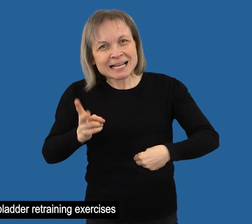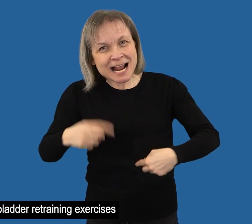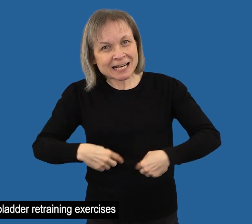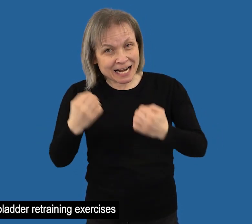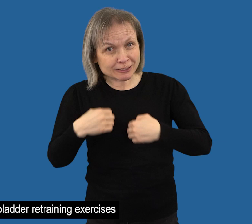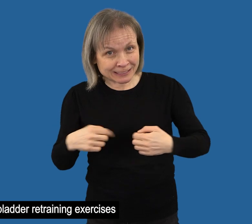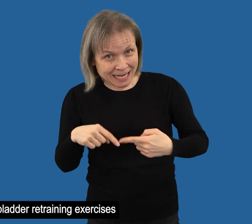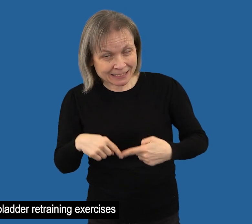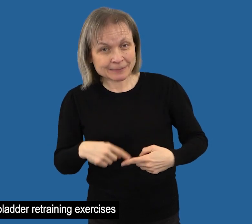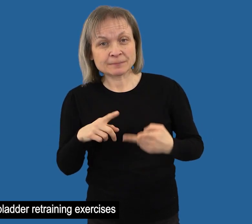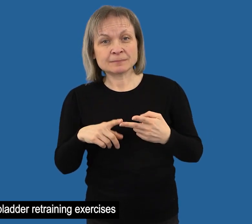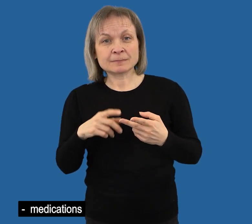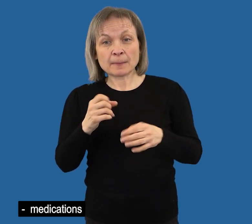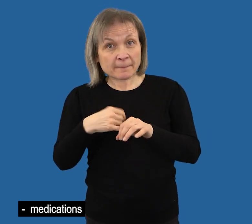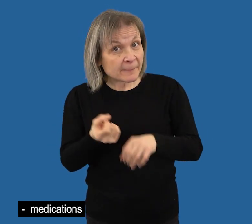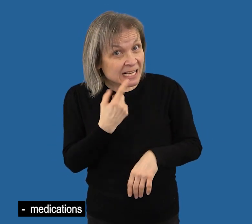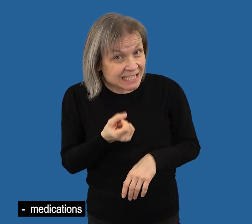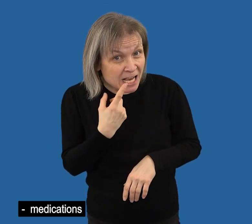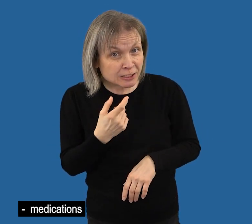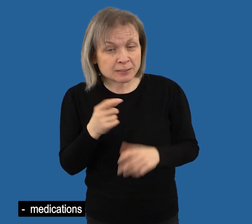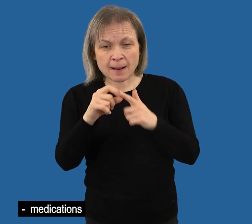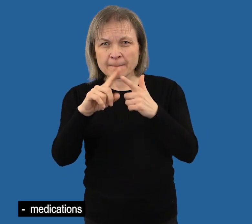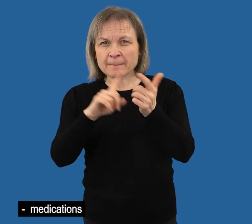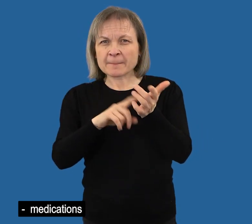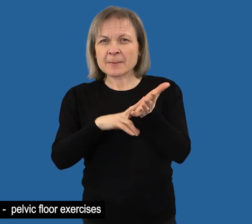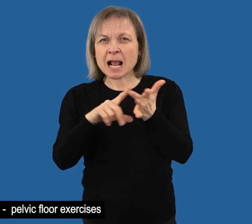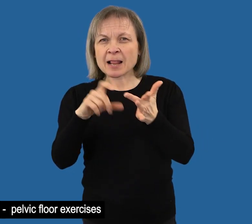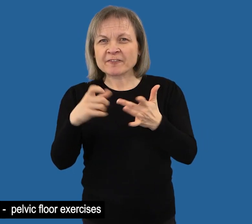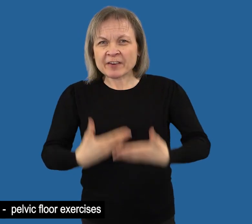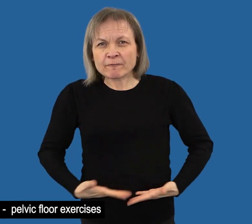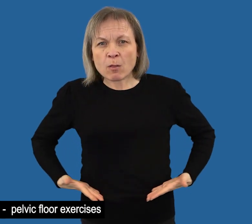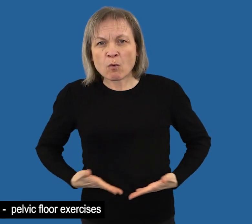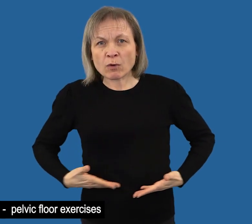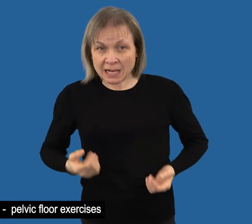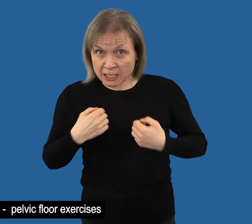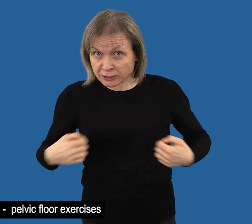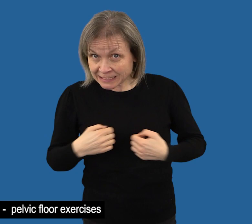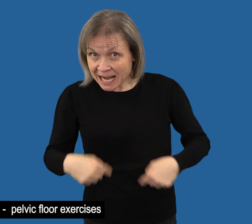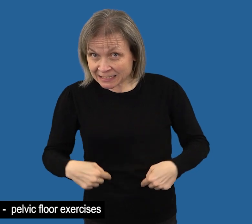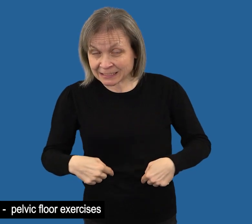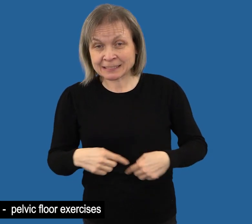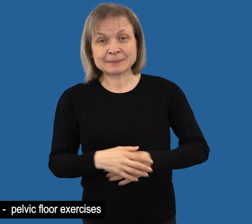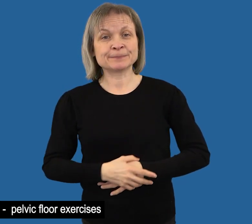bladder retraining exercises, medications, pelvic floor exercises,